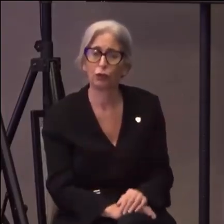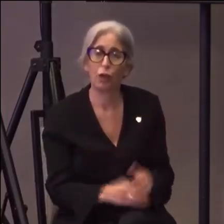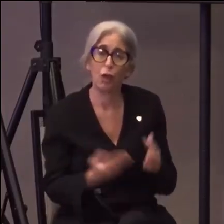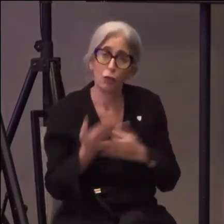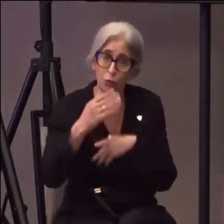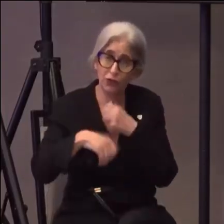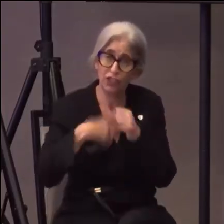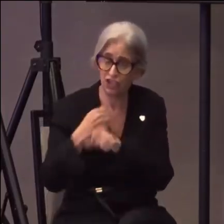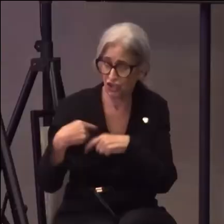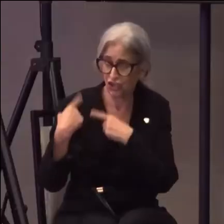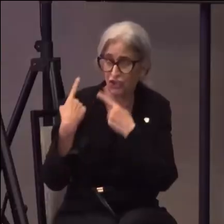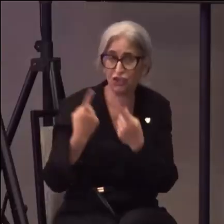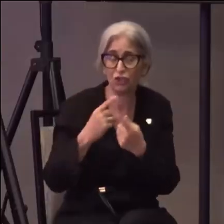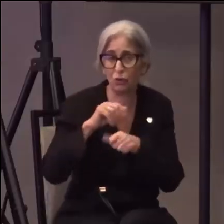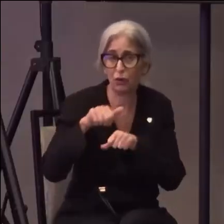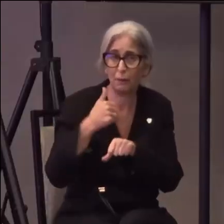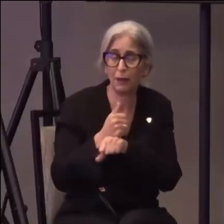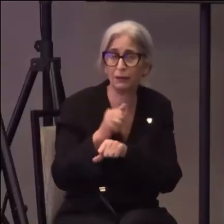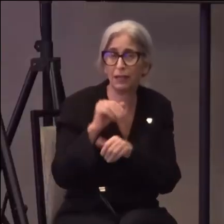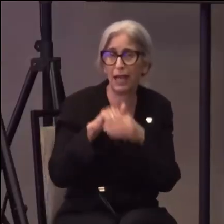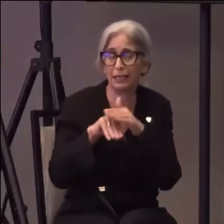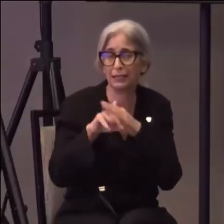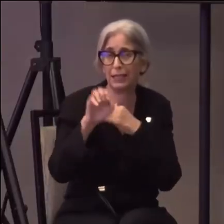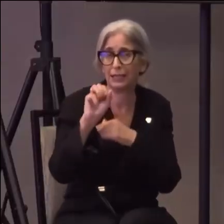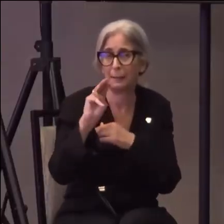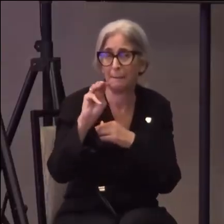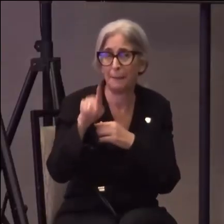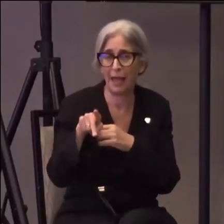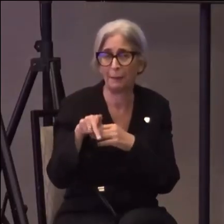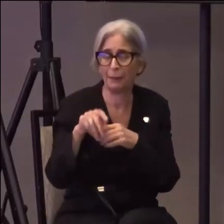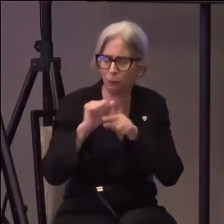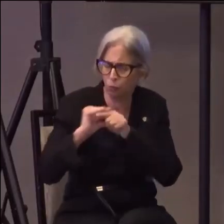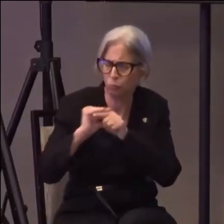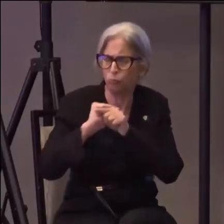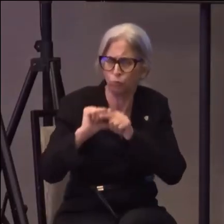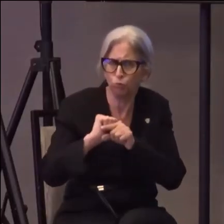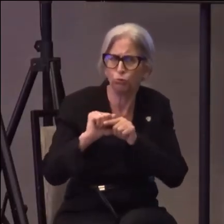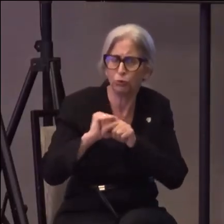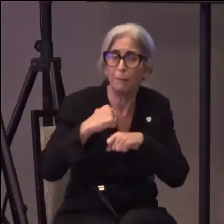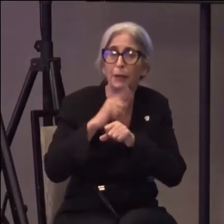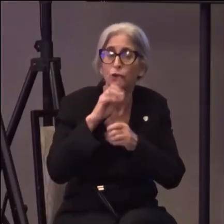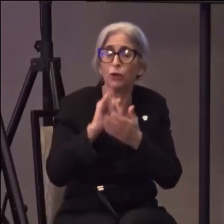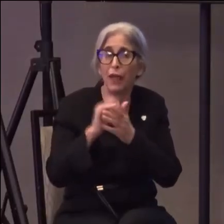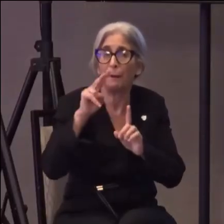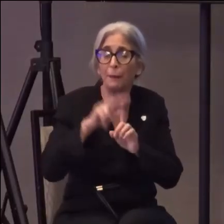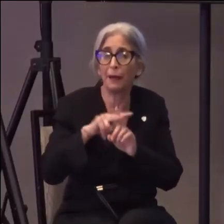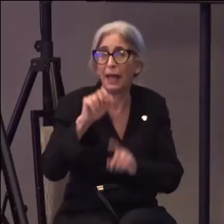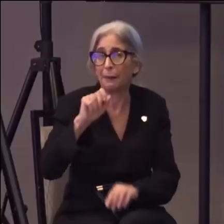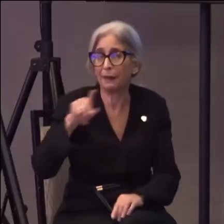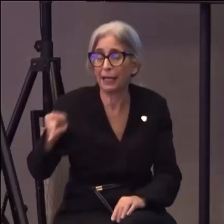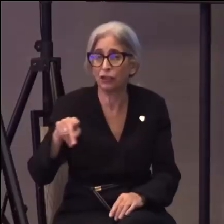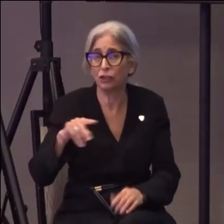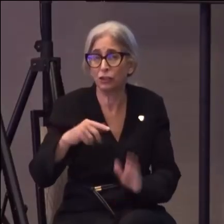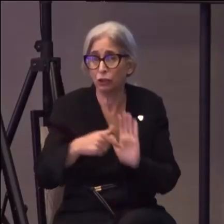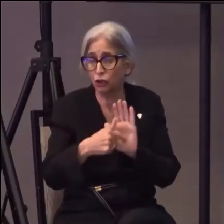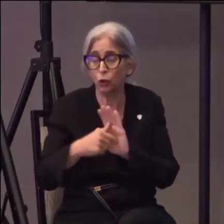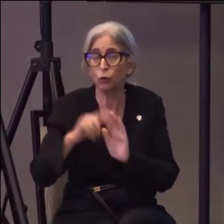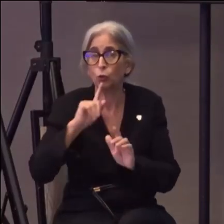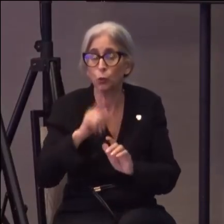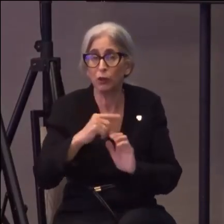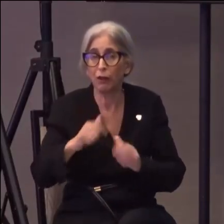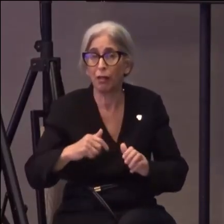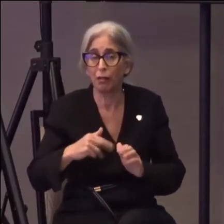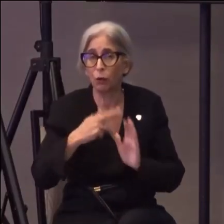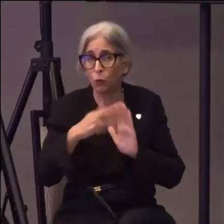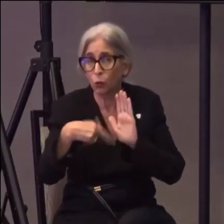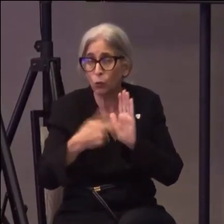the years, we've built Access Map with a community of practice to ensure the application and the data reflect real-world accessibility